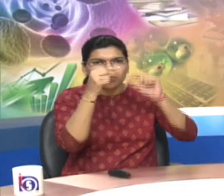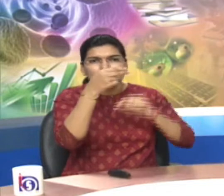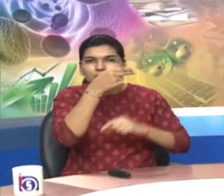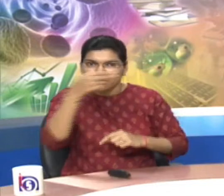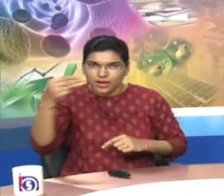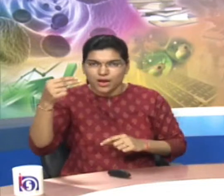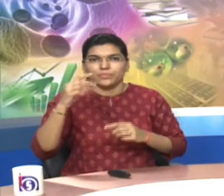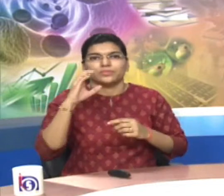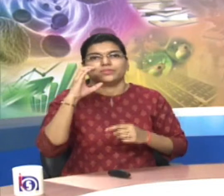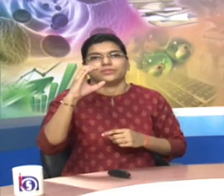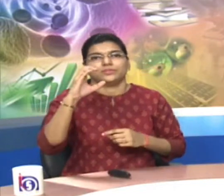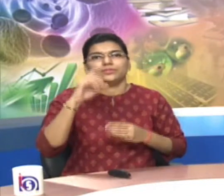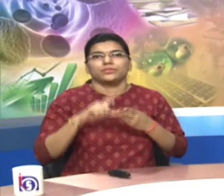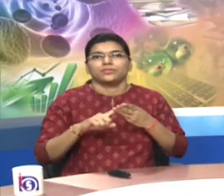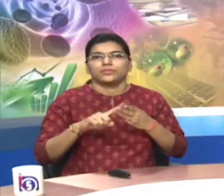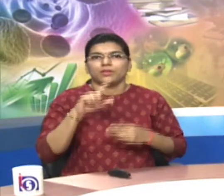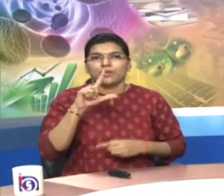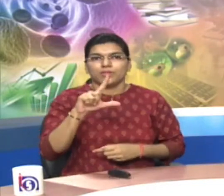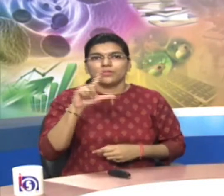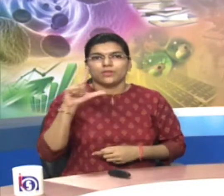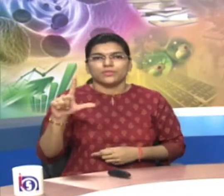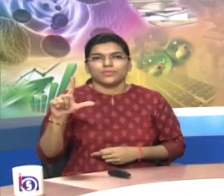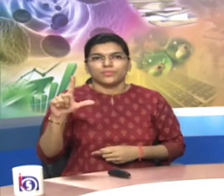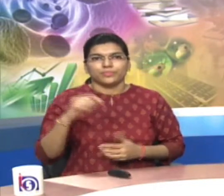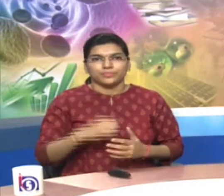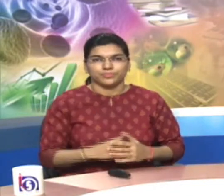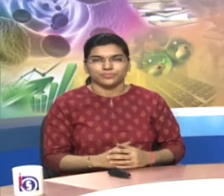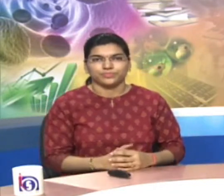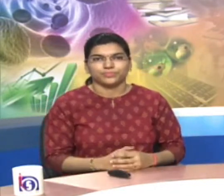This is the sign of cell.